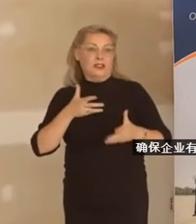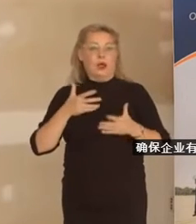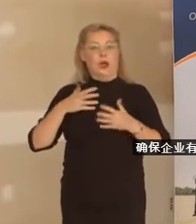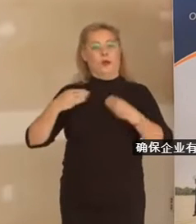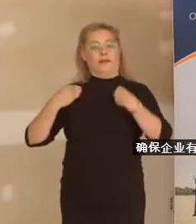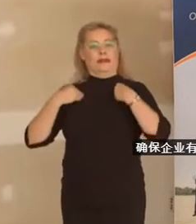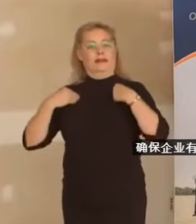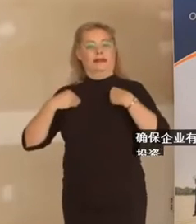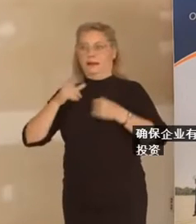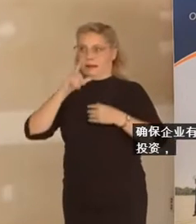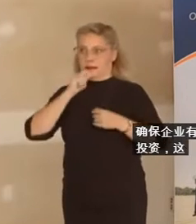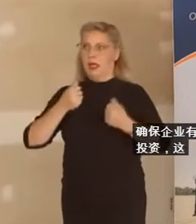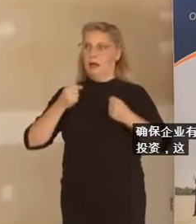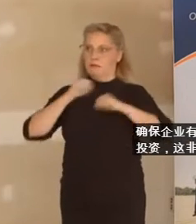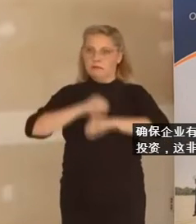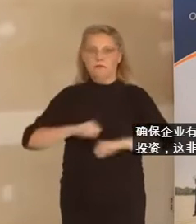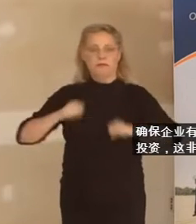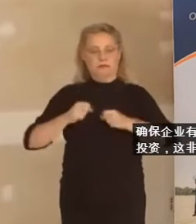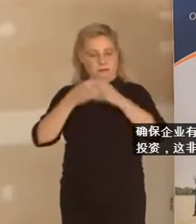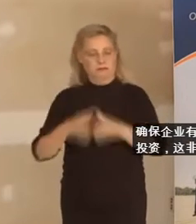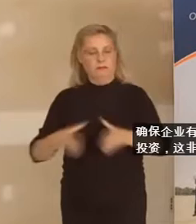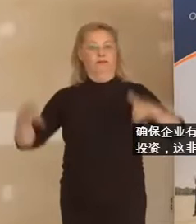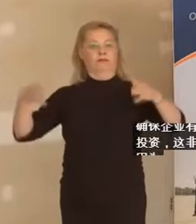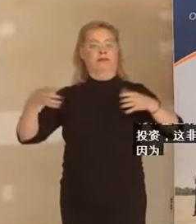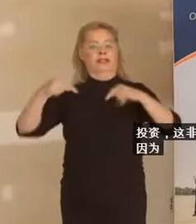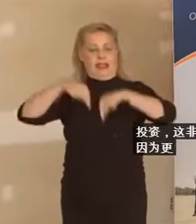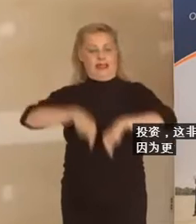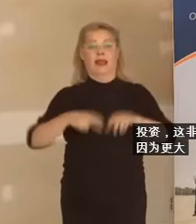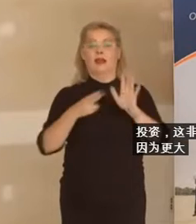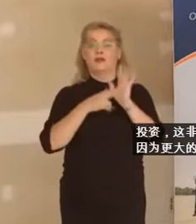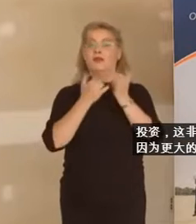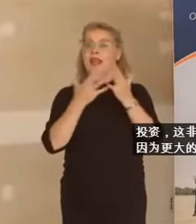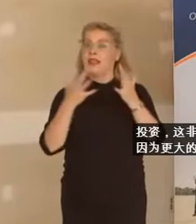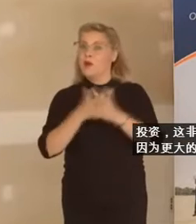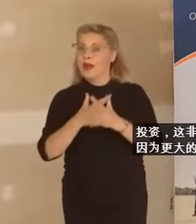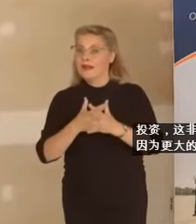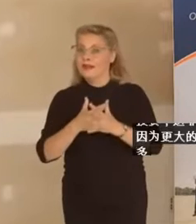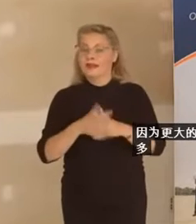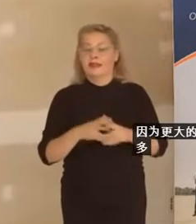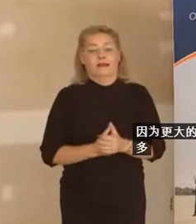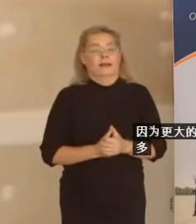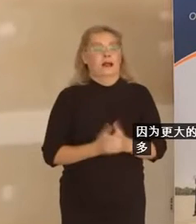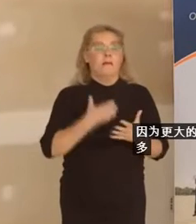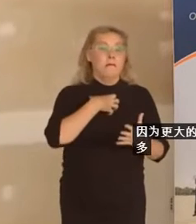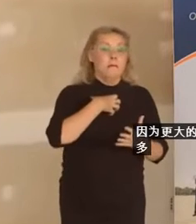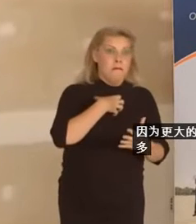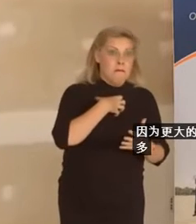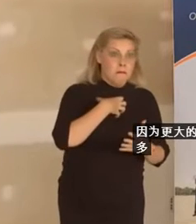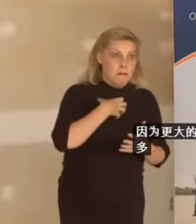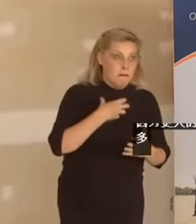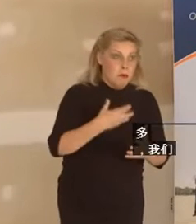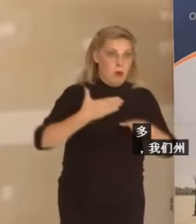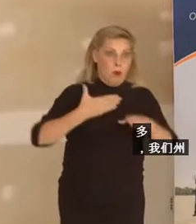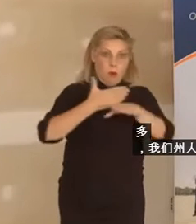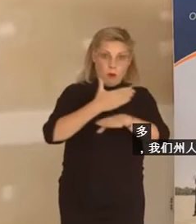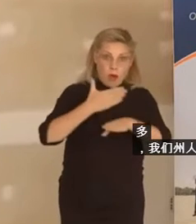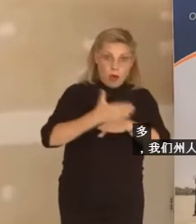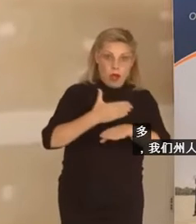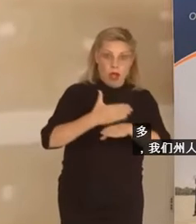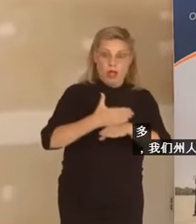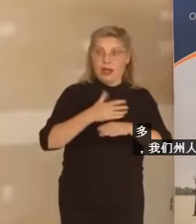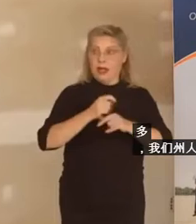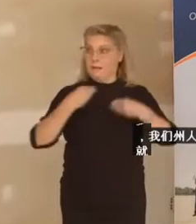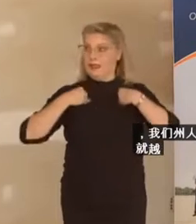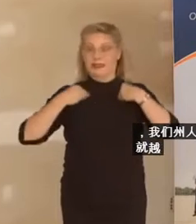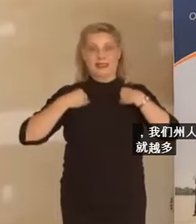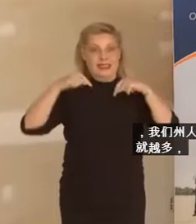businesses have the confidence to invest. And that's incredibly important, because the greater the investment, the more jobs, the greater opportunity and prosperity for the people of